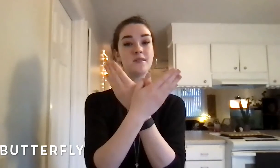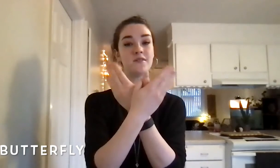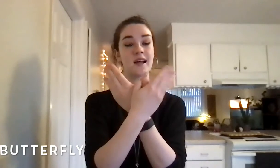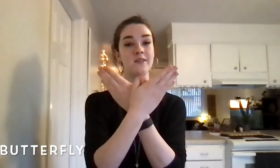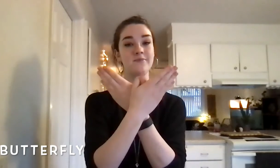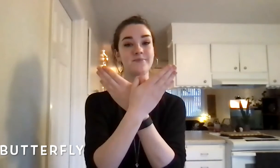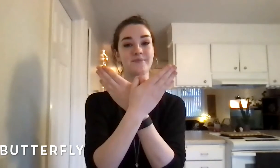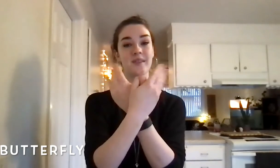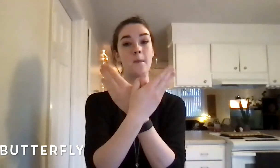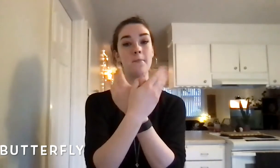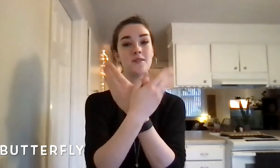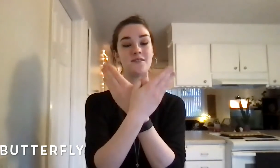butterfly. Butterfly.